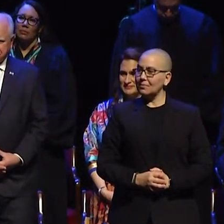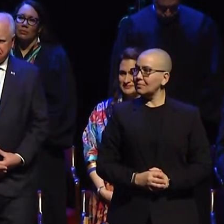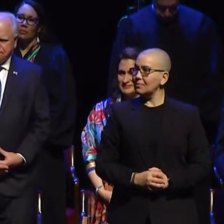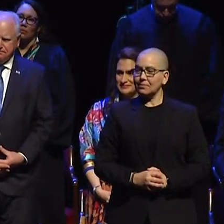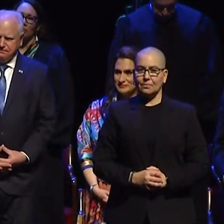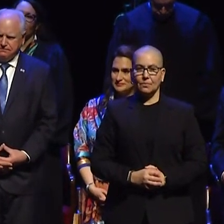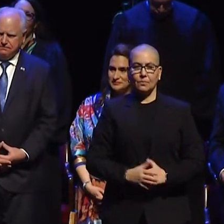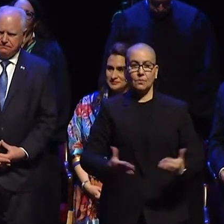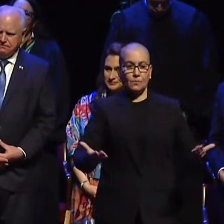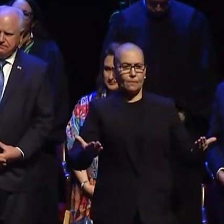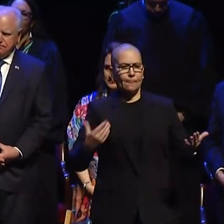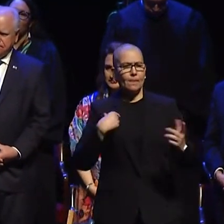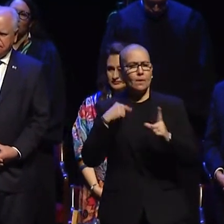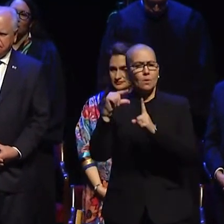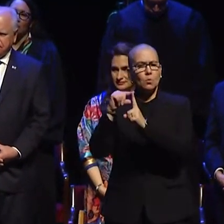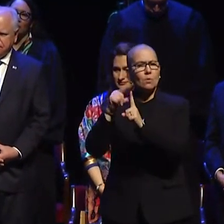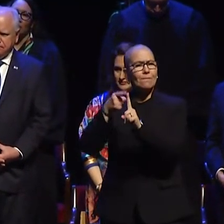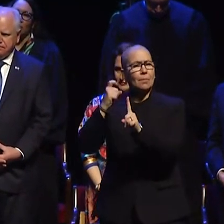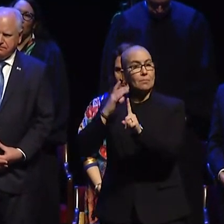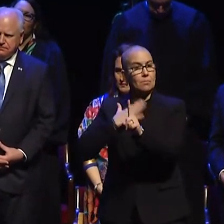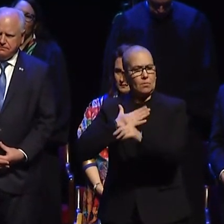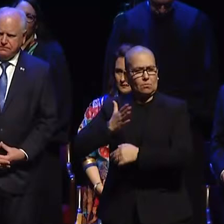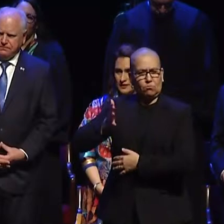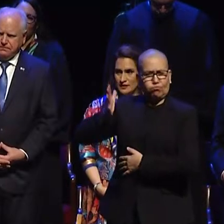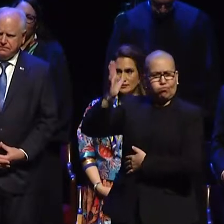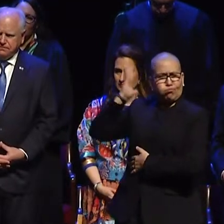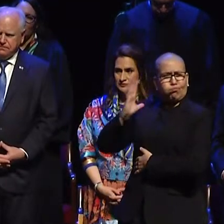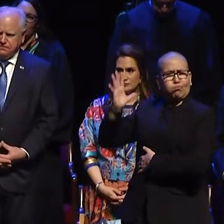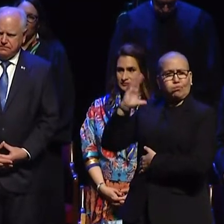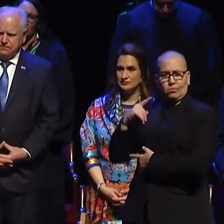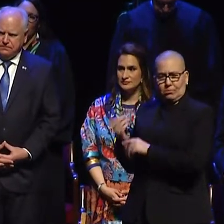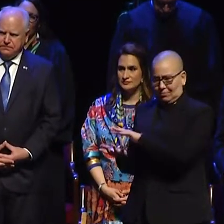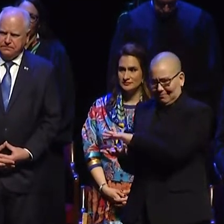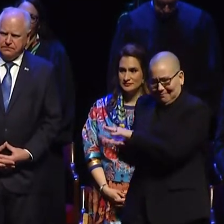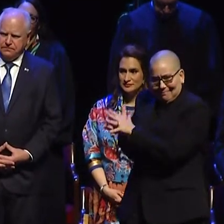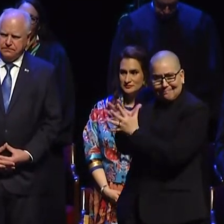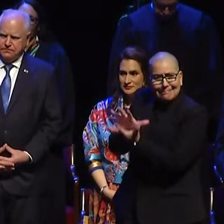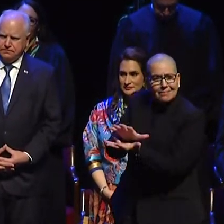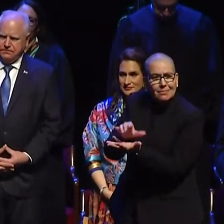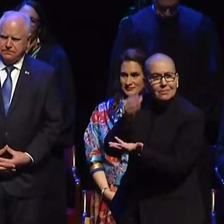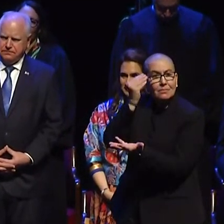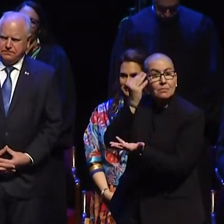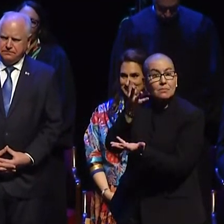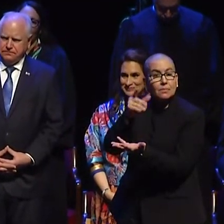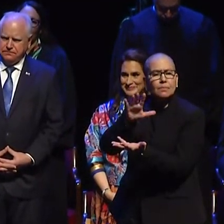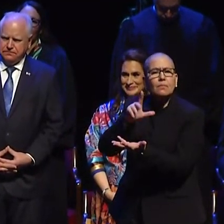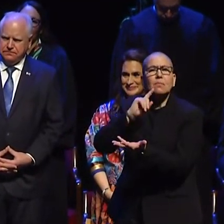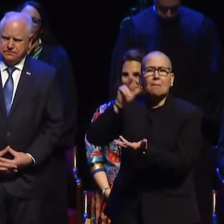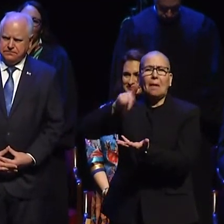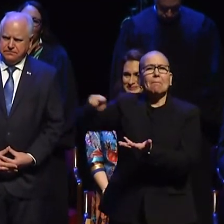Those words are from my ancestors, so I'm not going to translate them for you because they know what I said.